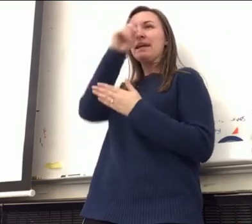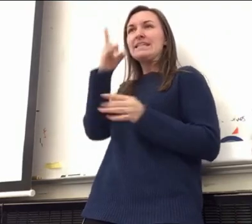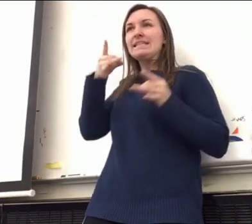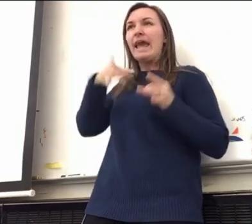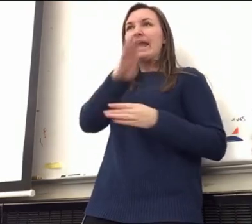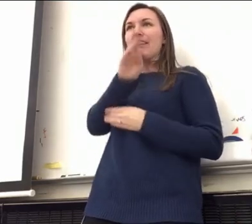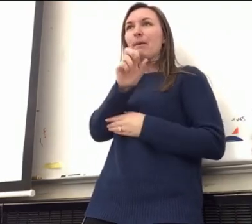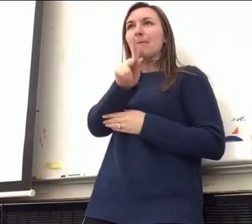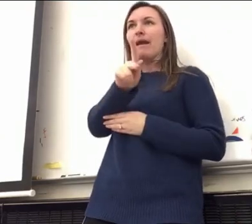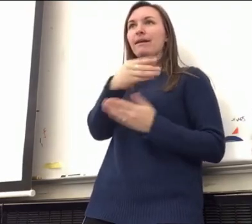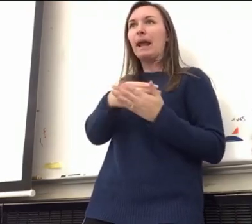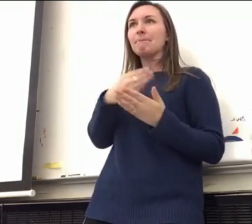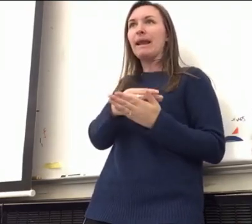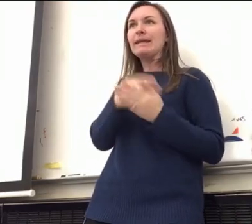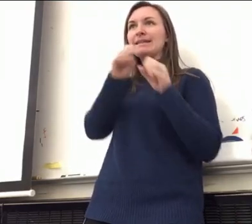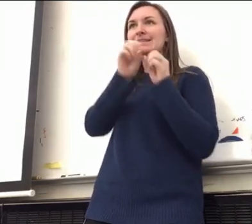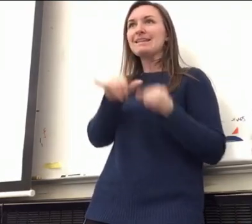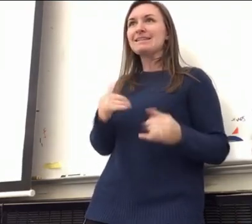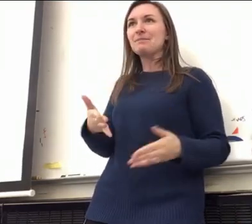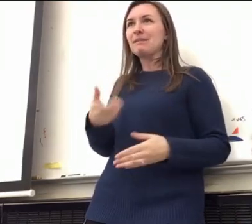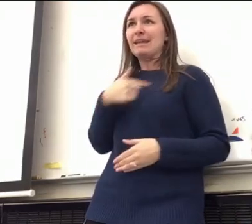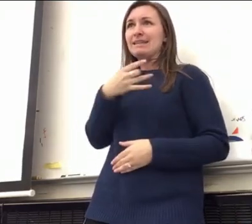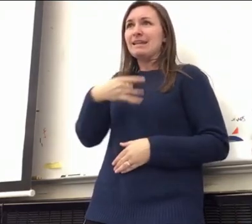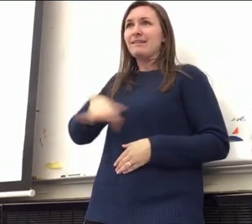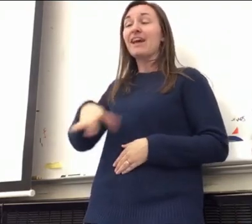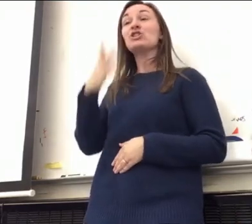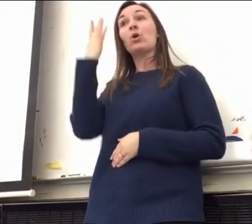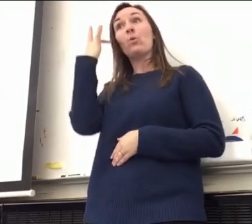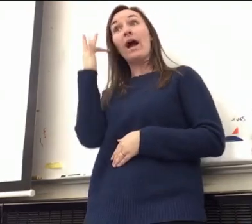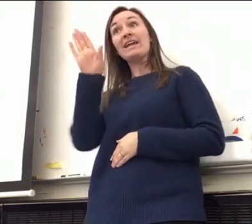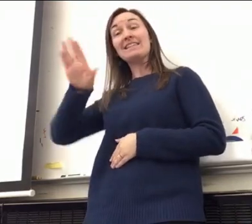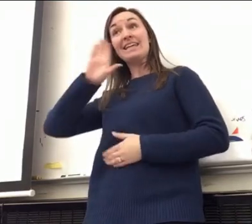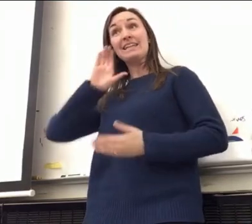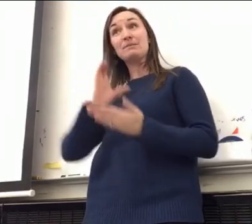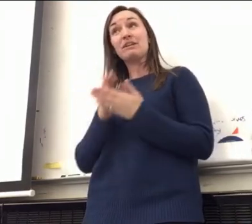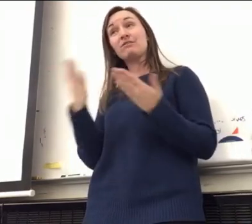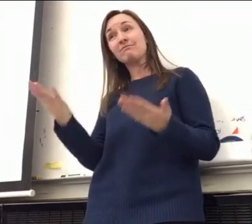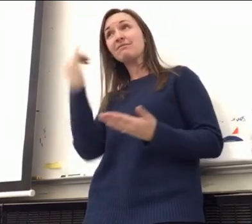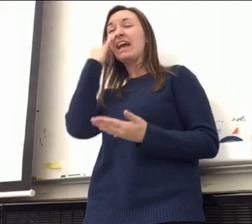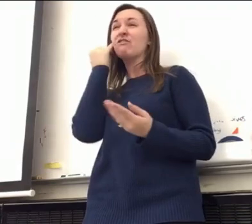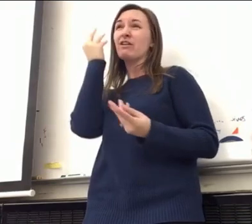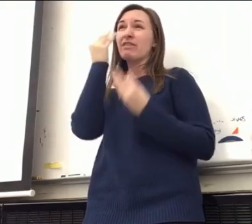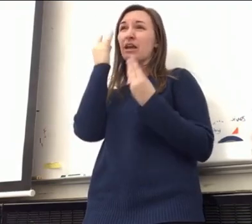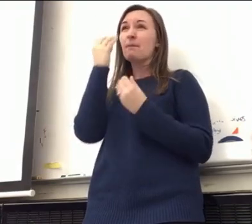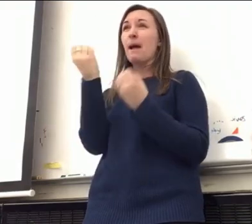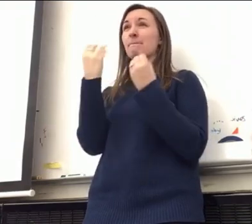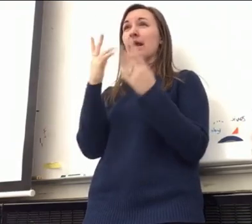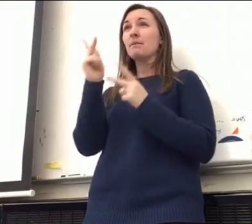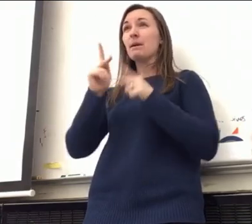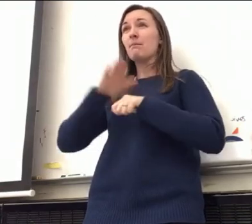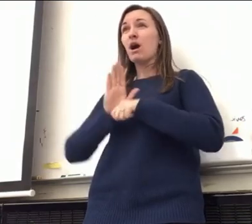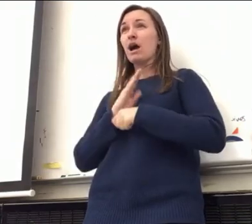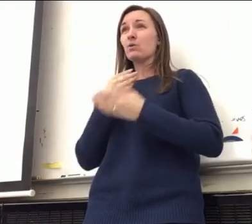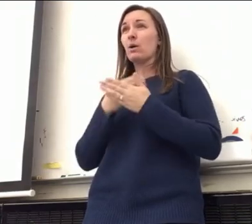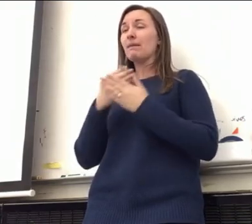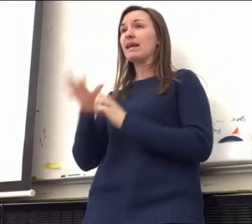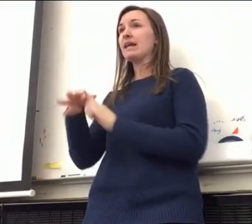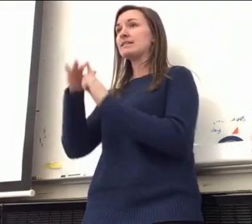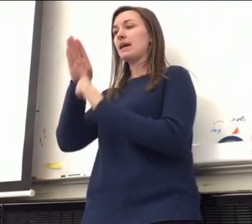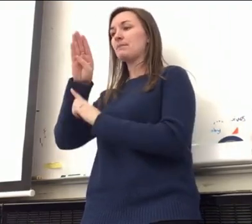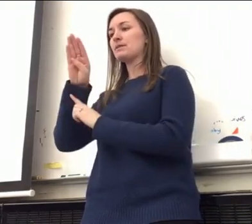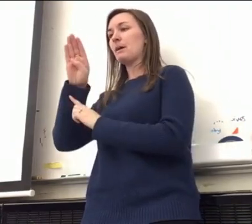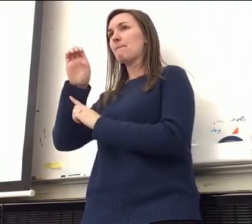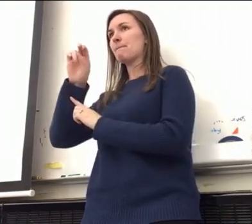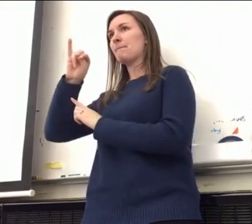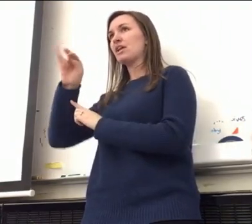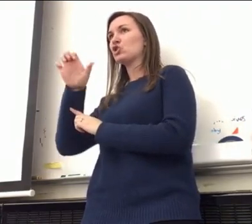money. Why is Andrew Jackson on it? Well, if you think about it, the majority of the people on our money, except for Benjamin Franklin, are going to be